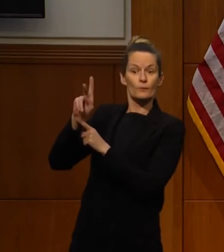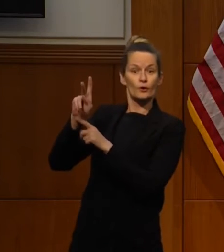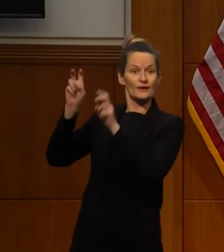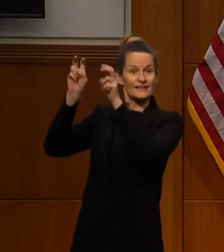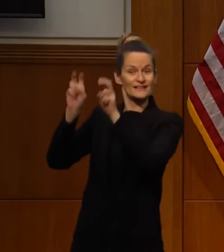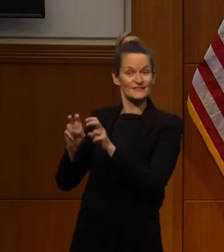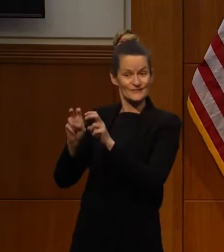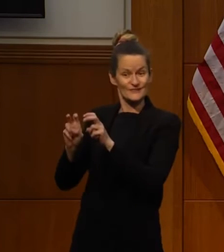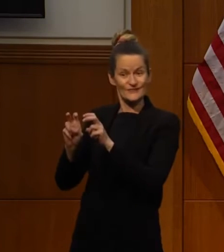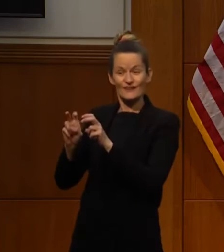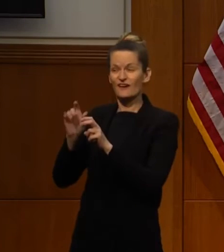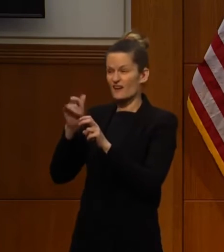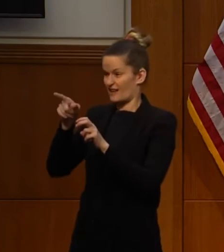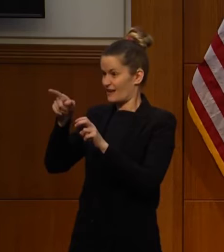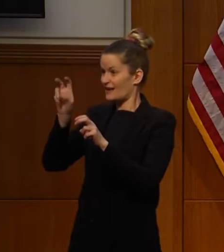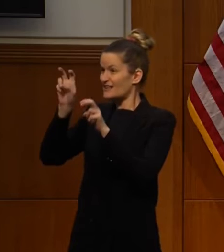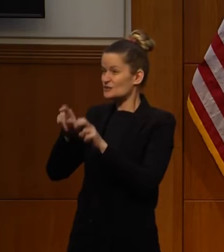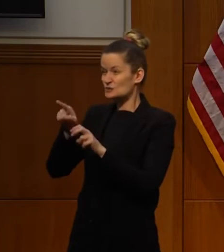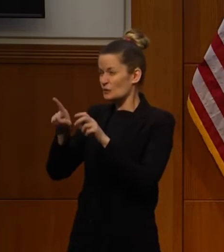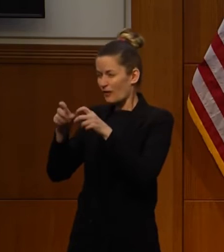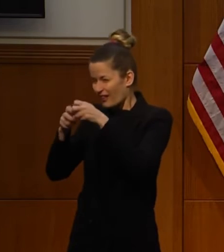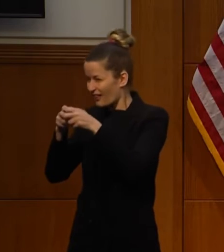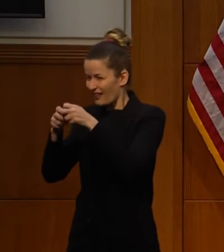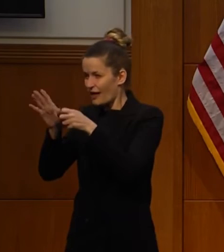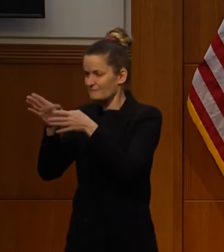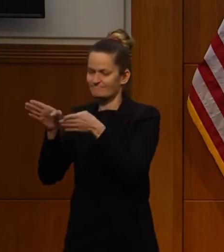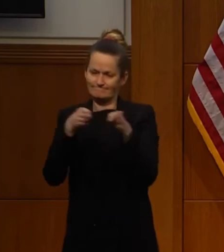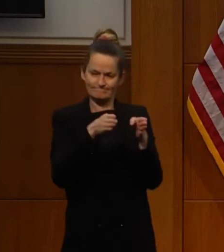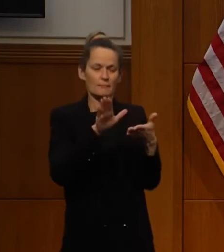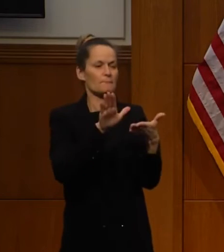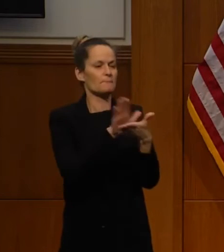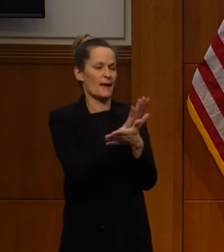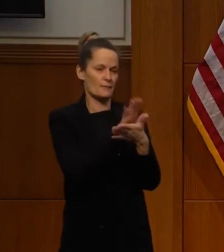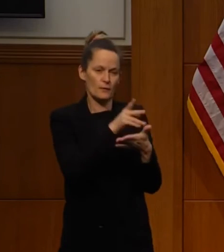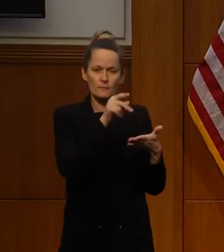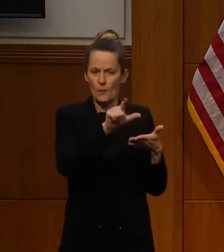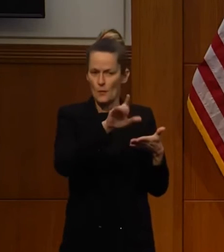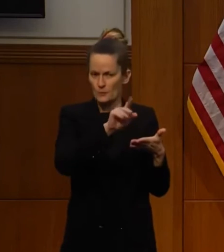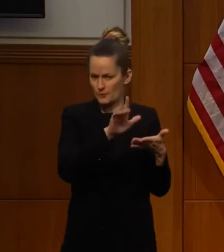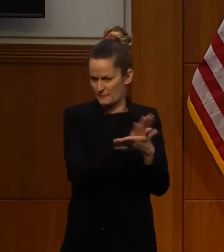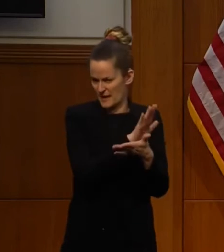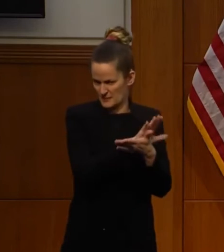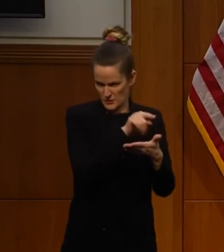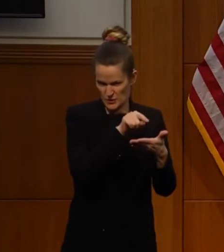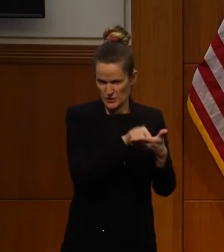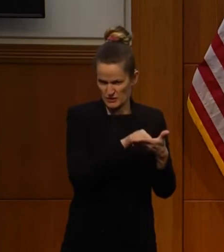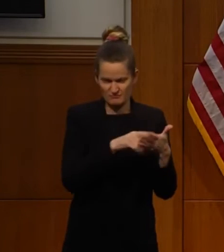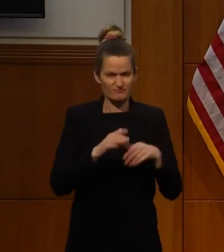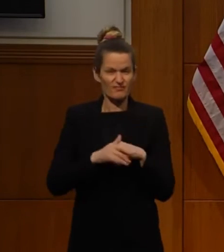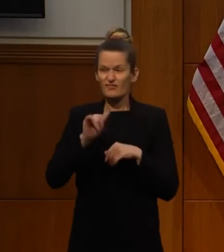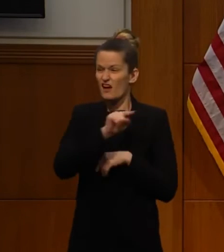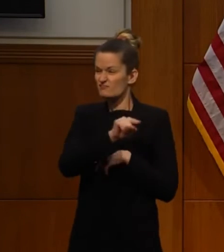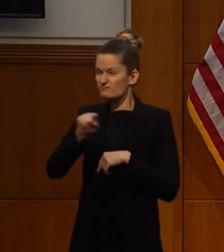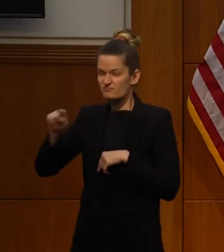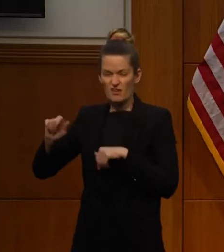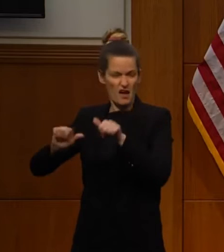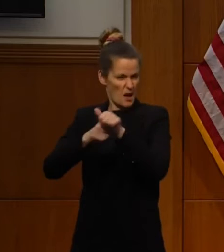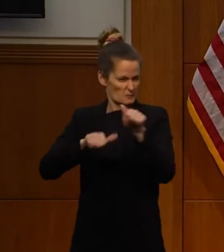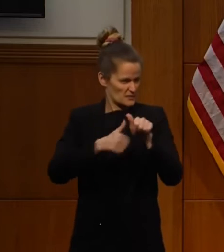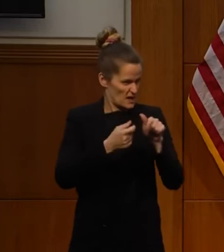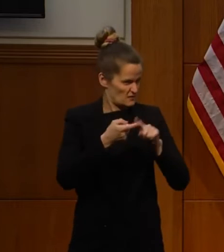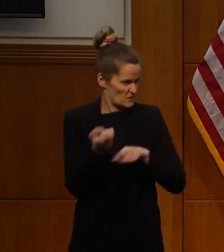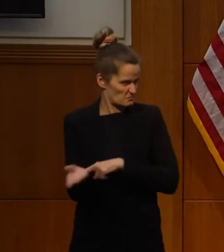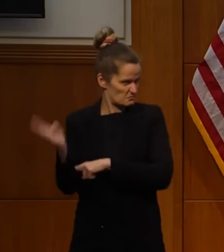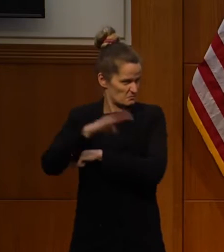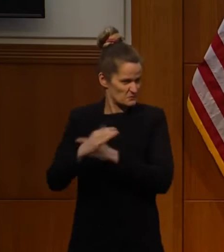in good shape there. And that is what we have right now for updates. One of the things I wanted to talk to you about at this briefing is what we